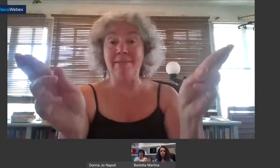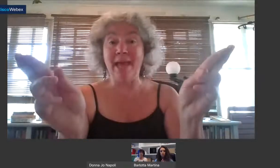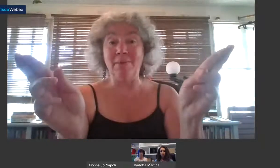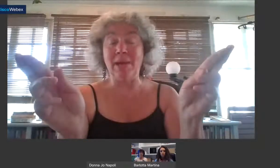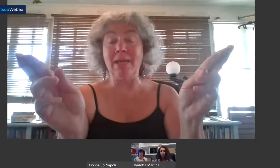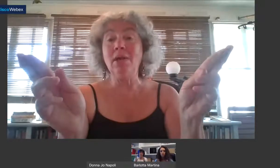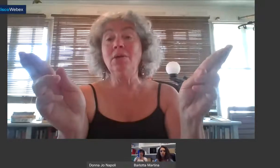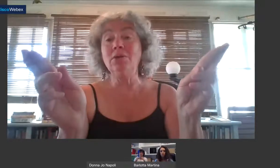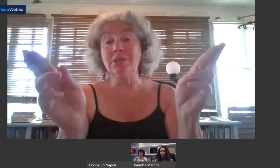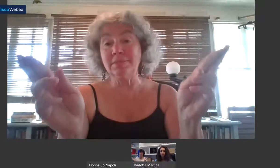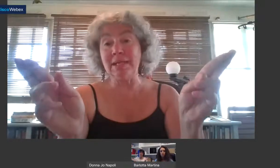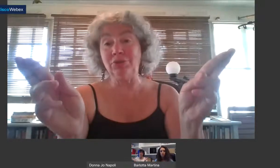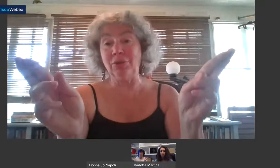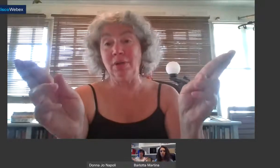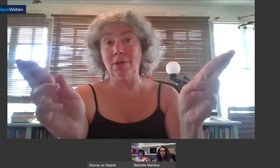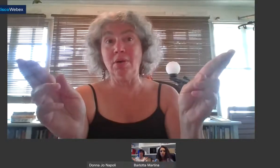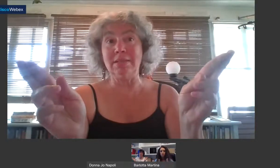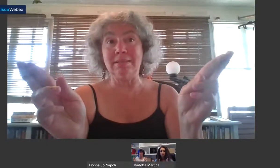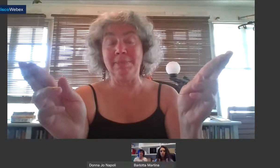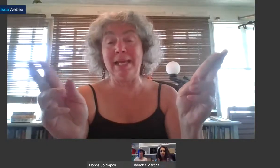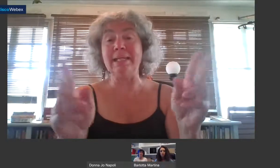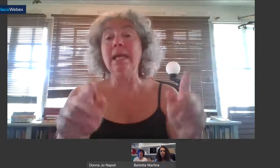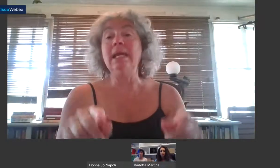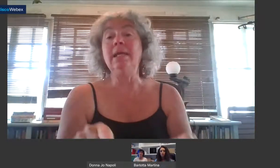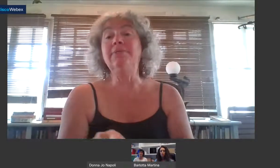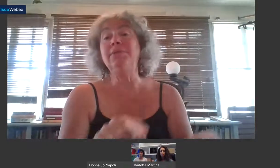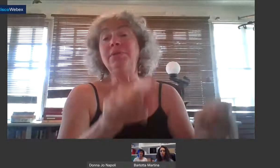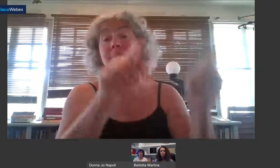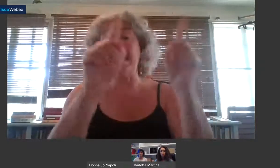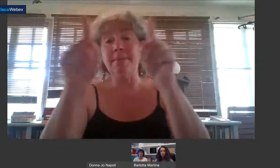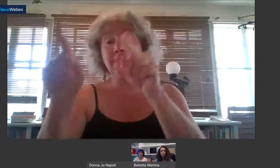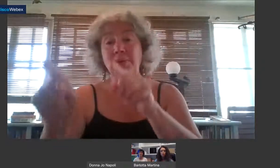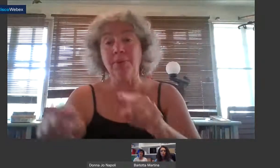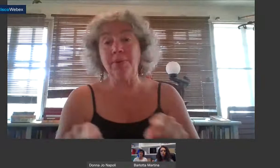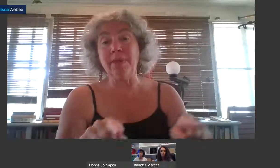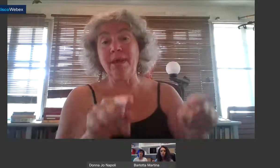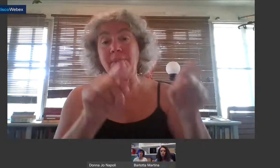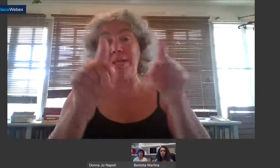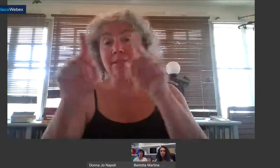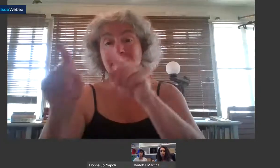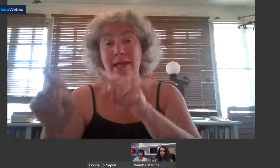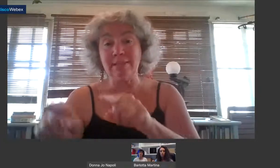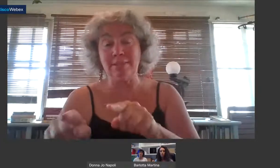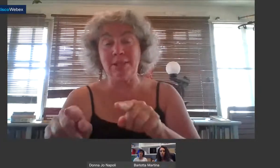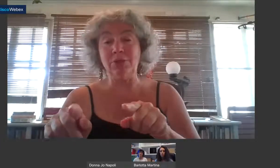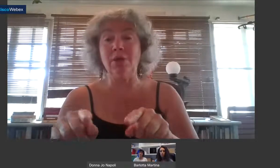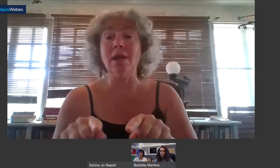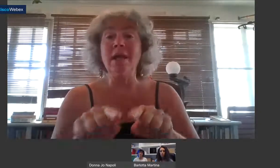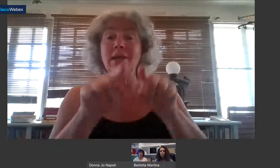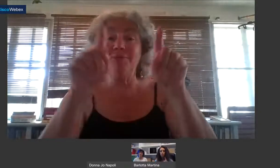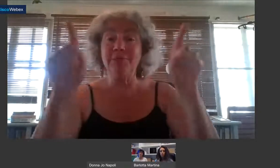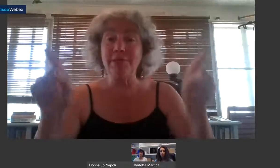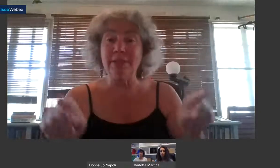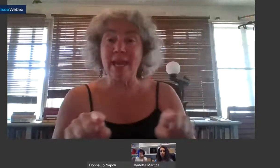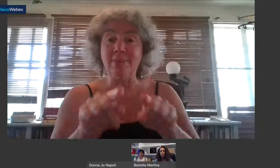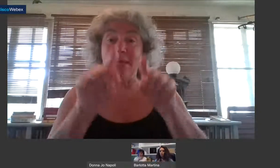that way, you're symmetrical across the plane. If you do tape recorder that way, it's not symmetrical. If you do it that way, it